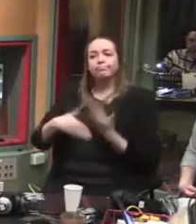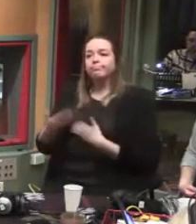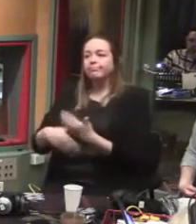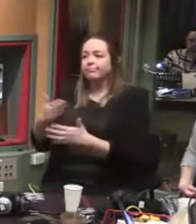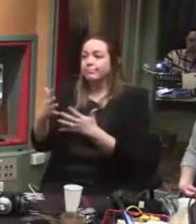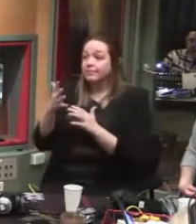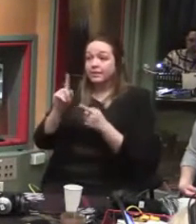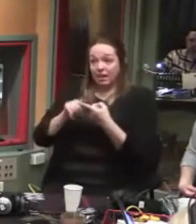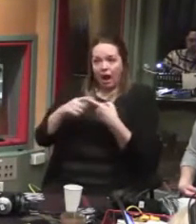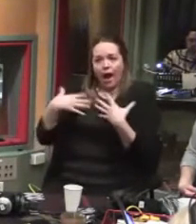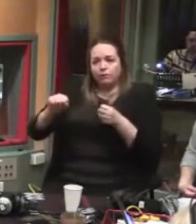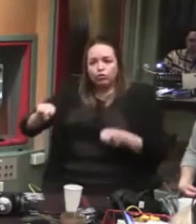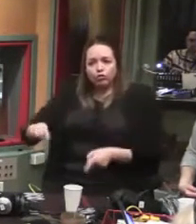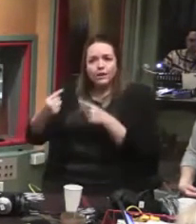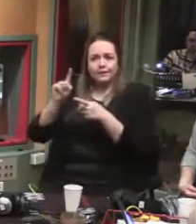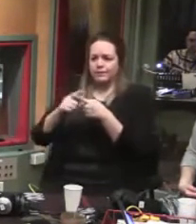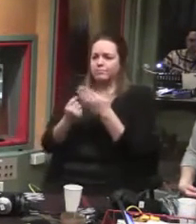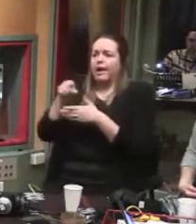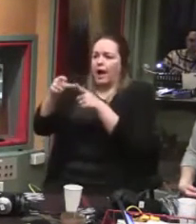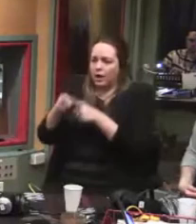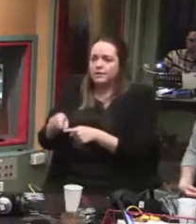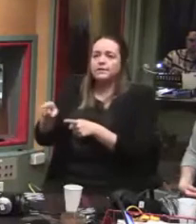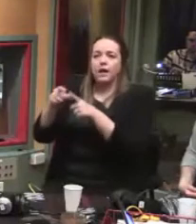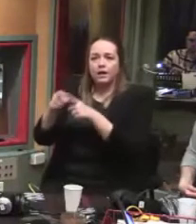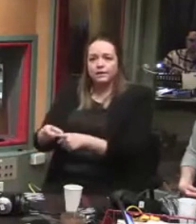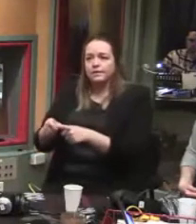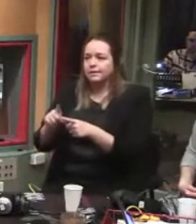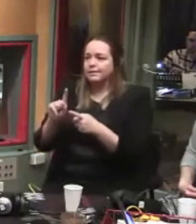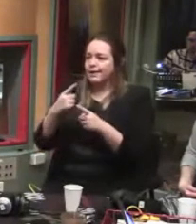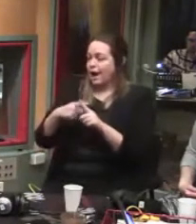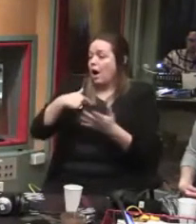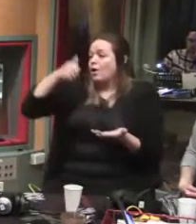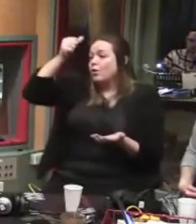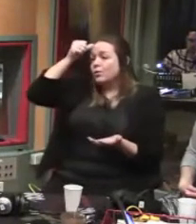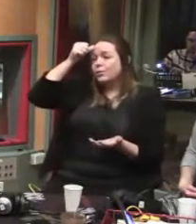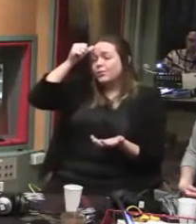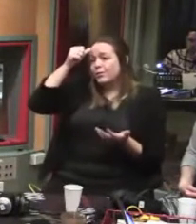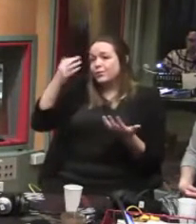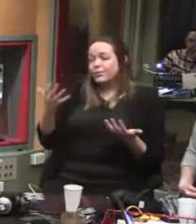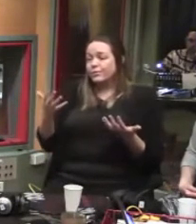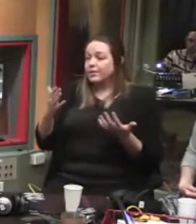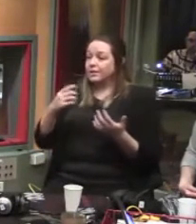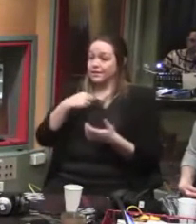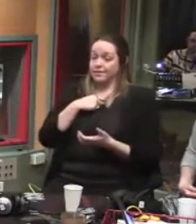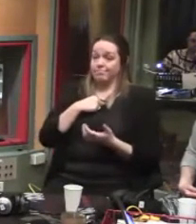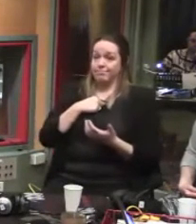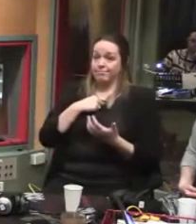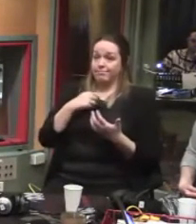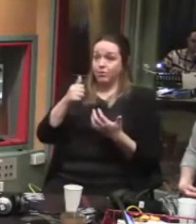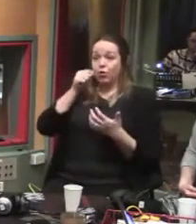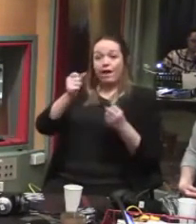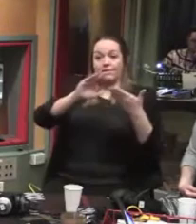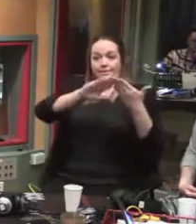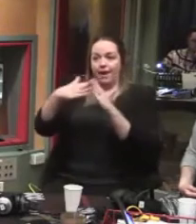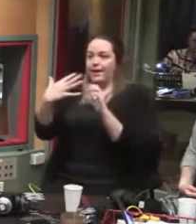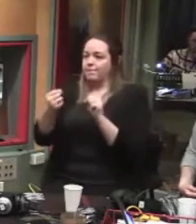some things hard, and it doesn't mean that I don't have a recognition of the impact of the societal